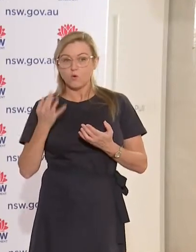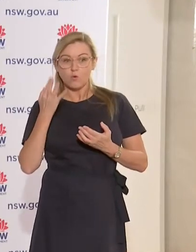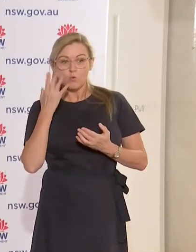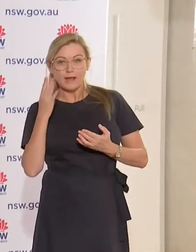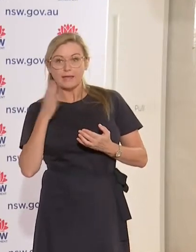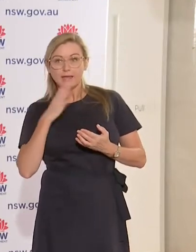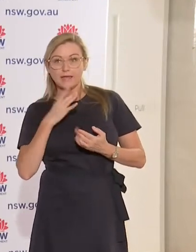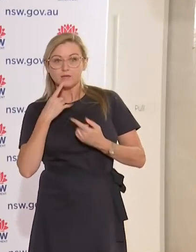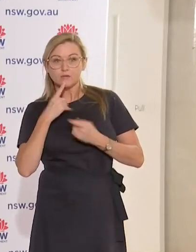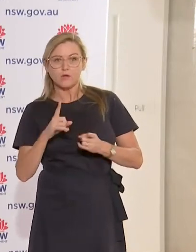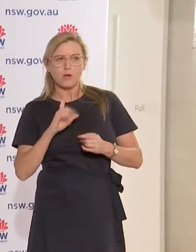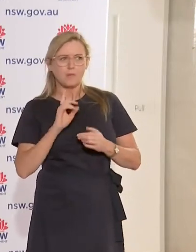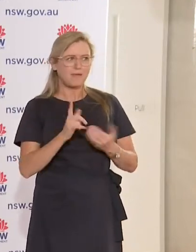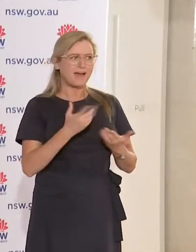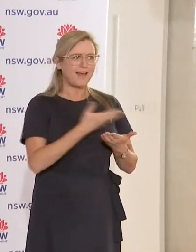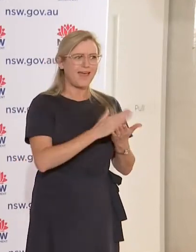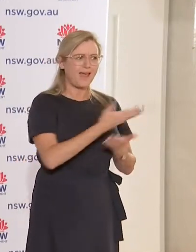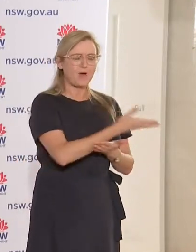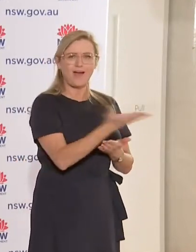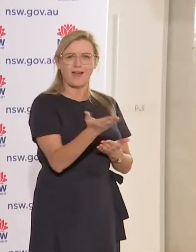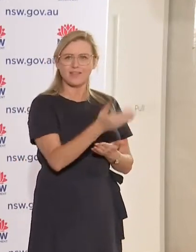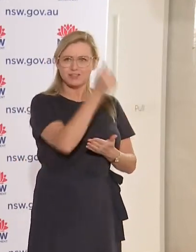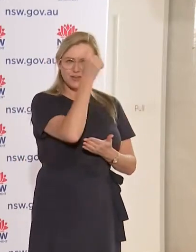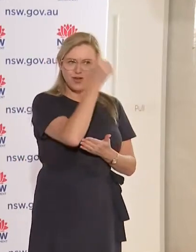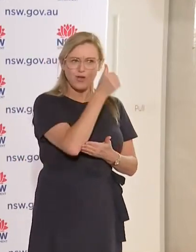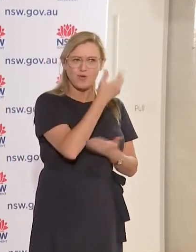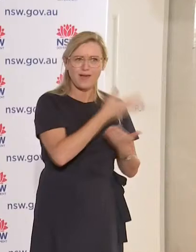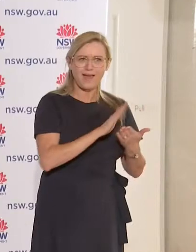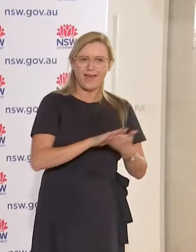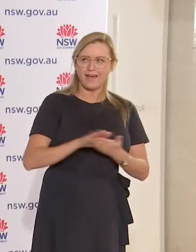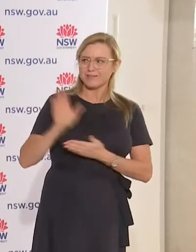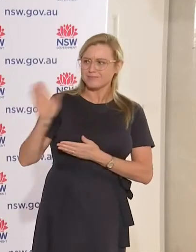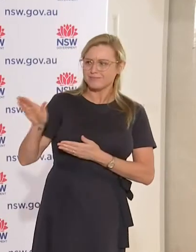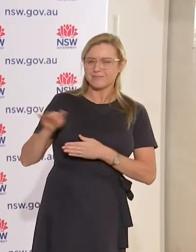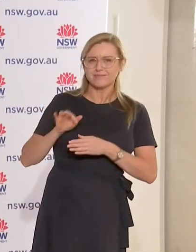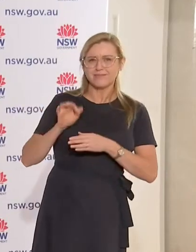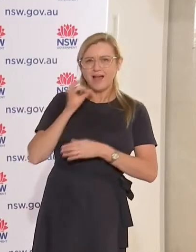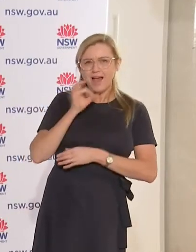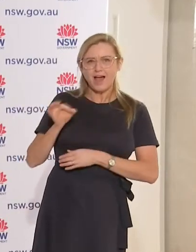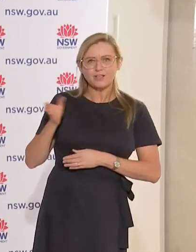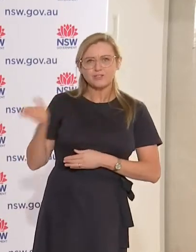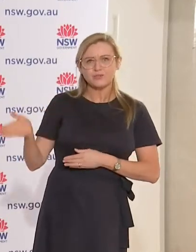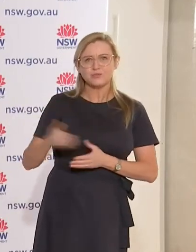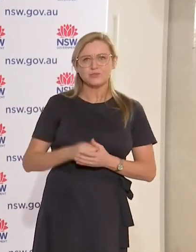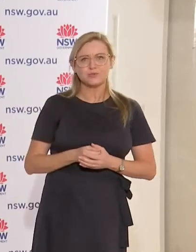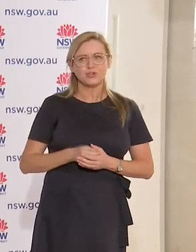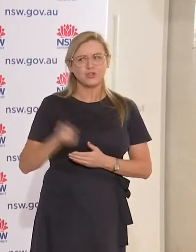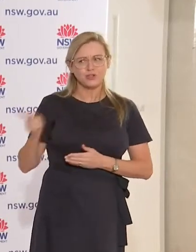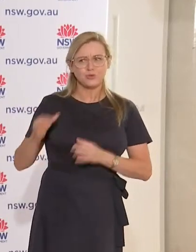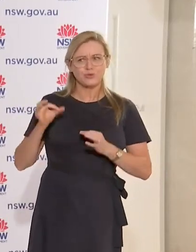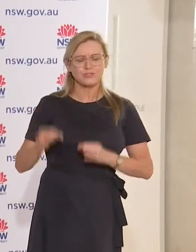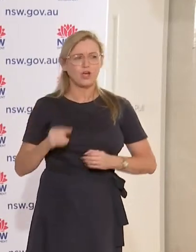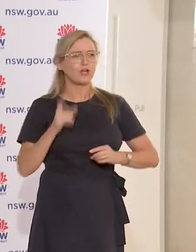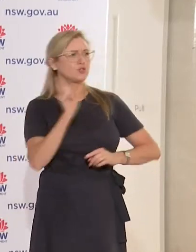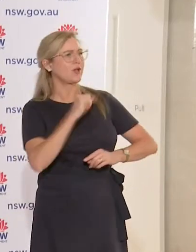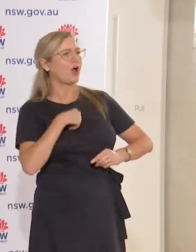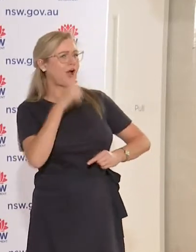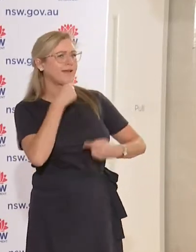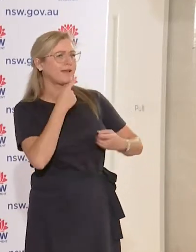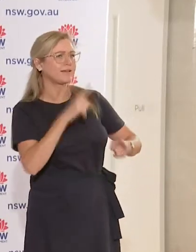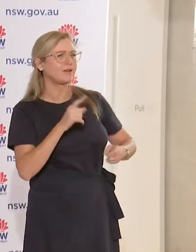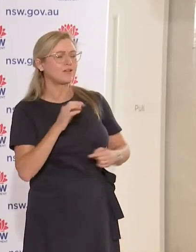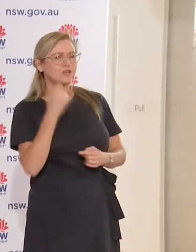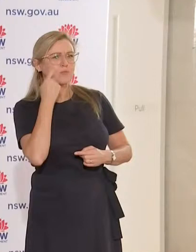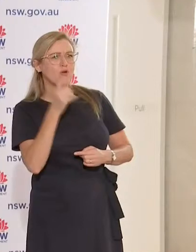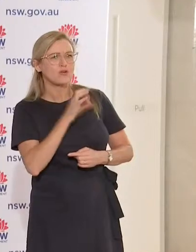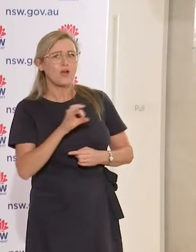they need to ask or they need to know about, or that you need to answer to, if you're the one deciding, yes, today I can be accountable, no, tomorrow I won't, particularly with Parliament not